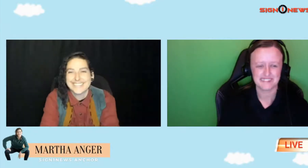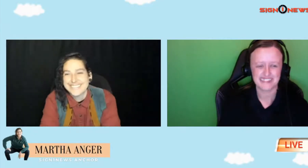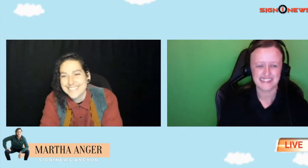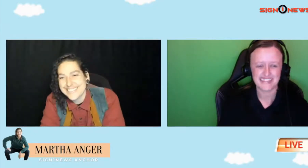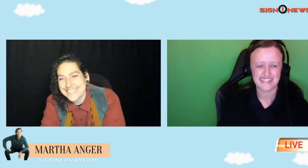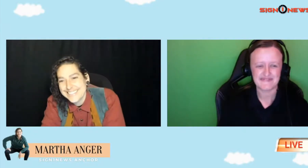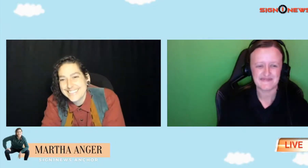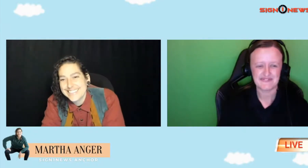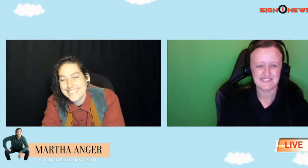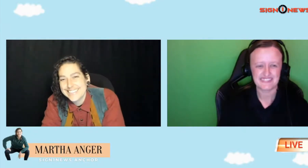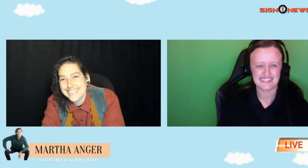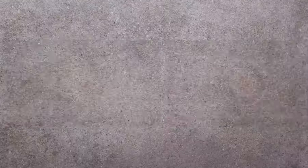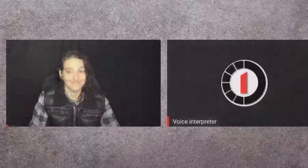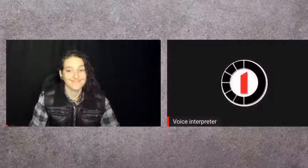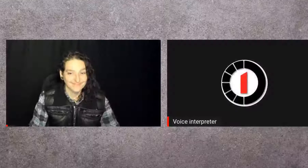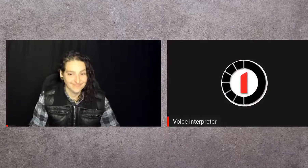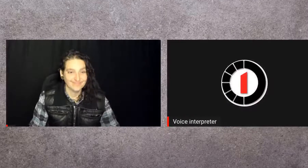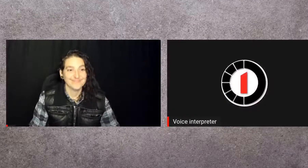Thank you.